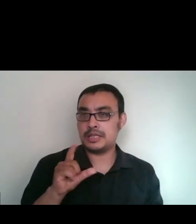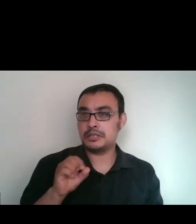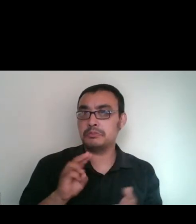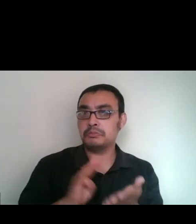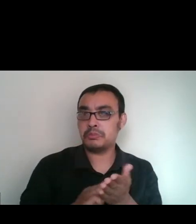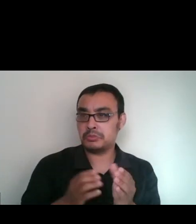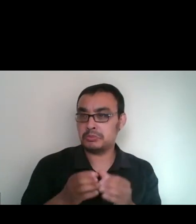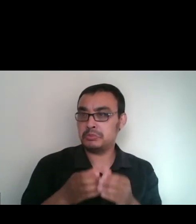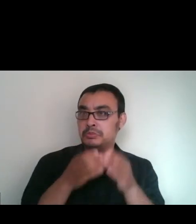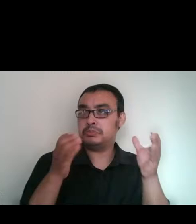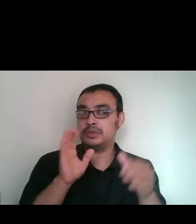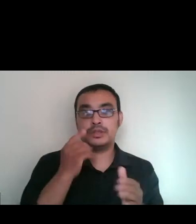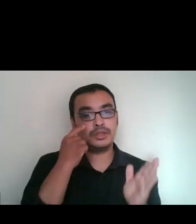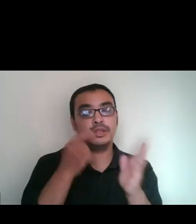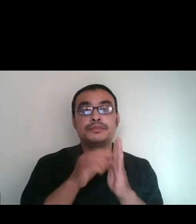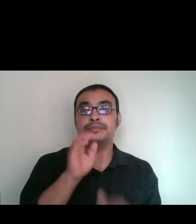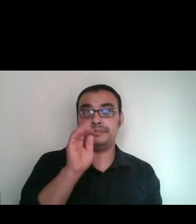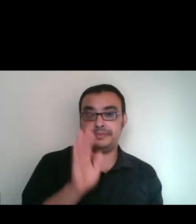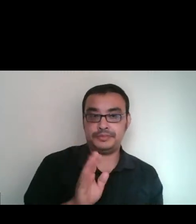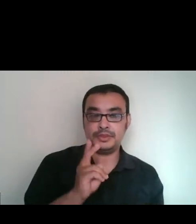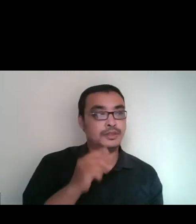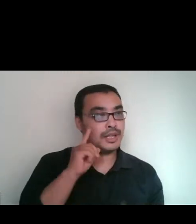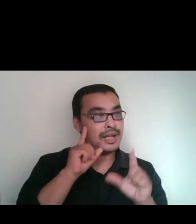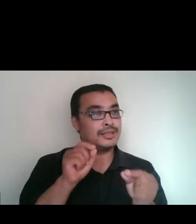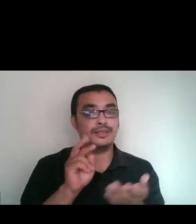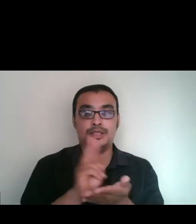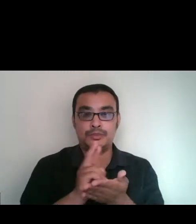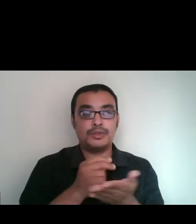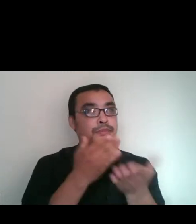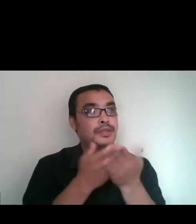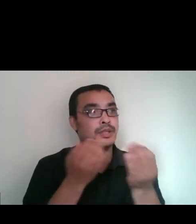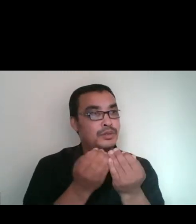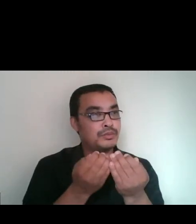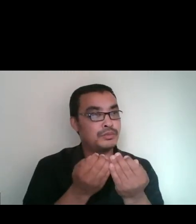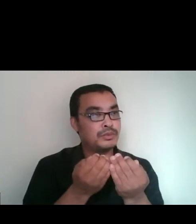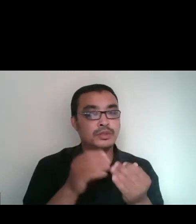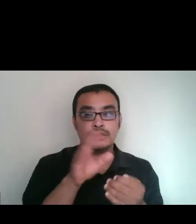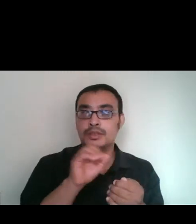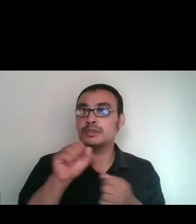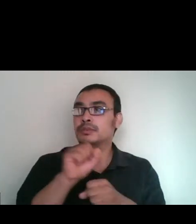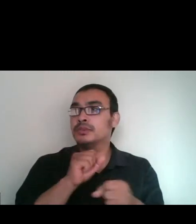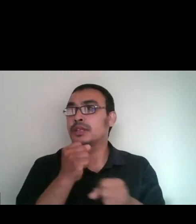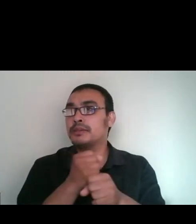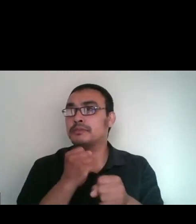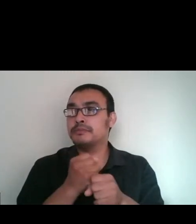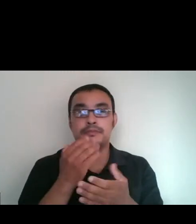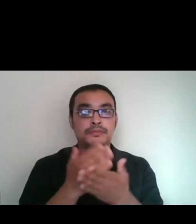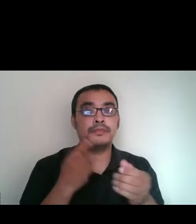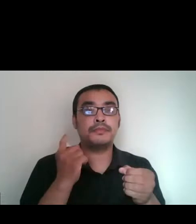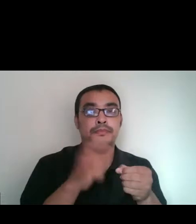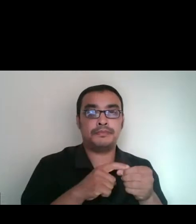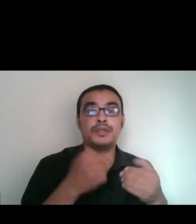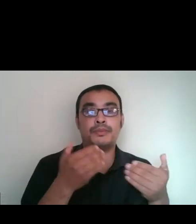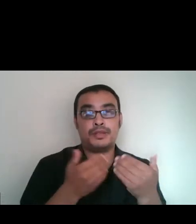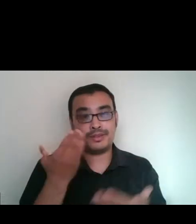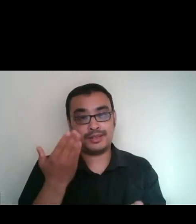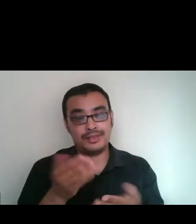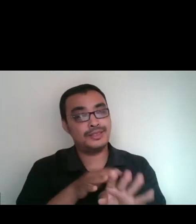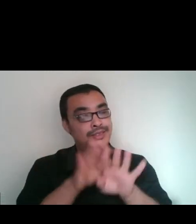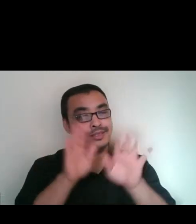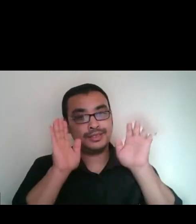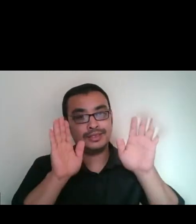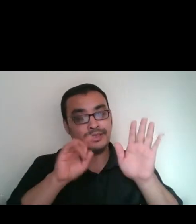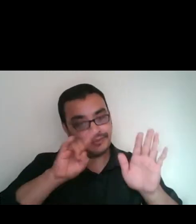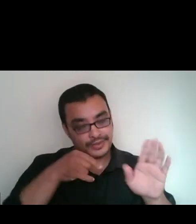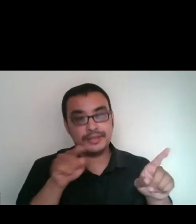hope very much that we can report there, and we will have all you on board with us till that time. So thank you very much once